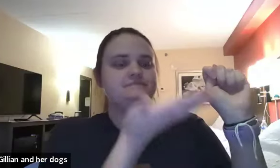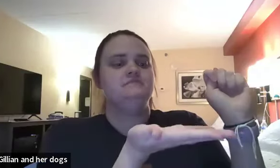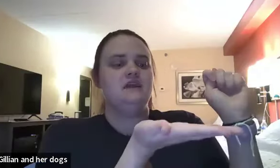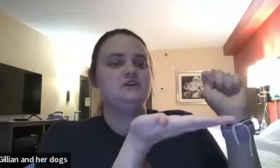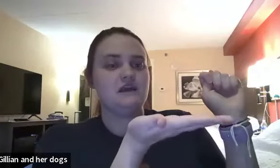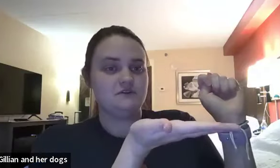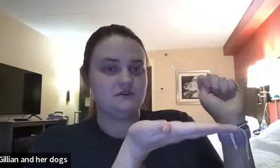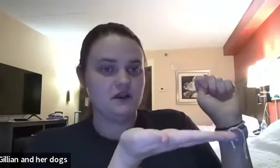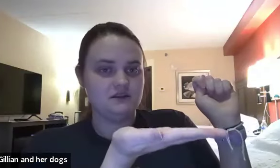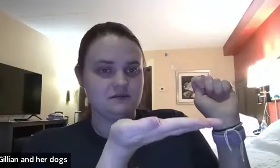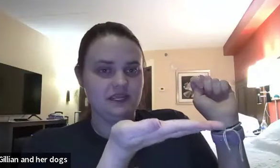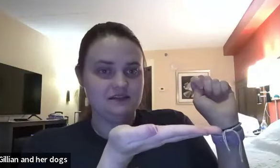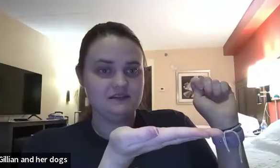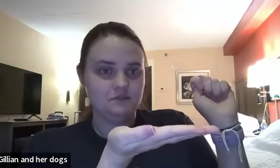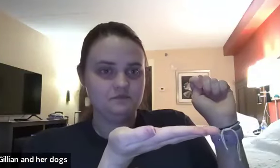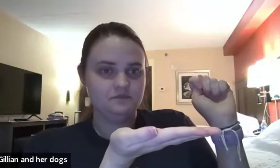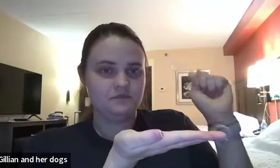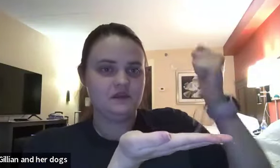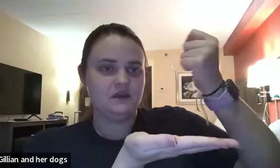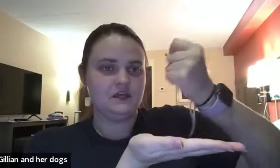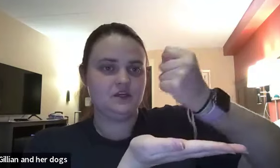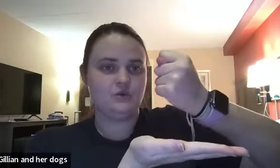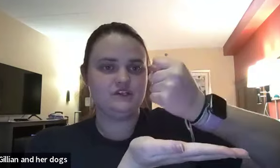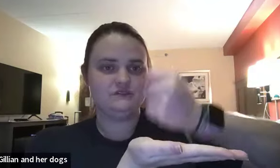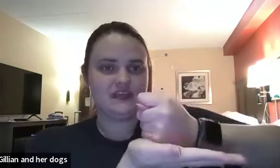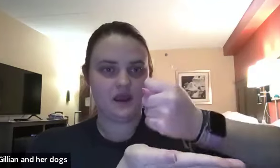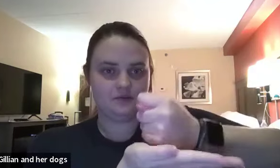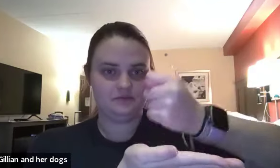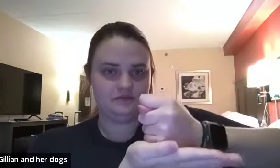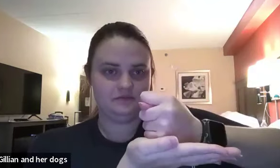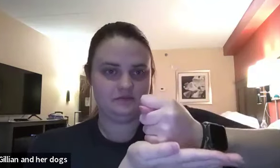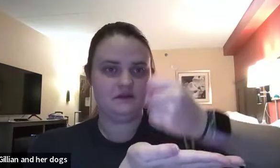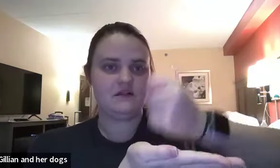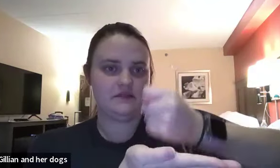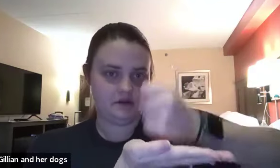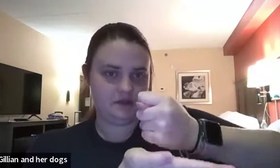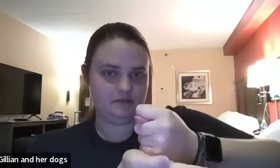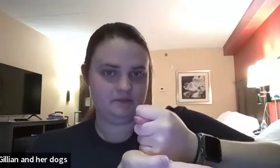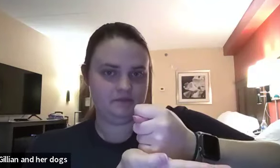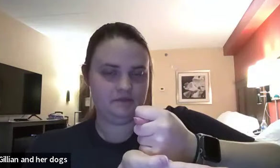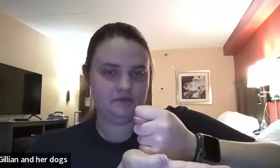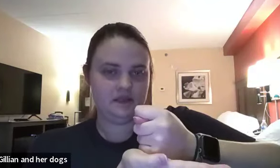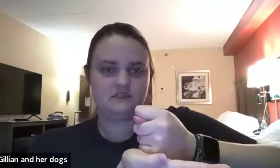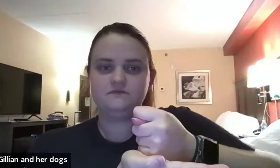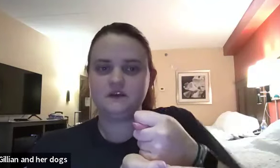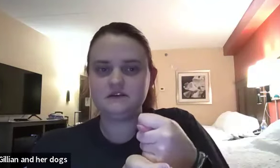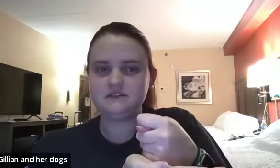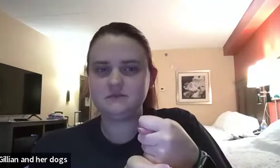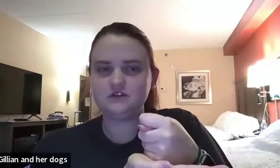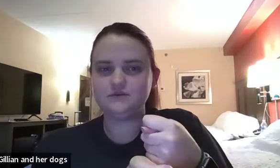and you're going to have your non-dominant hand up and you're going to tap therapy. It's very similar to when we